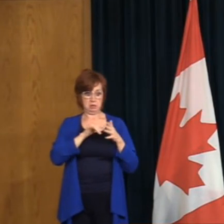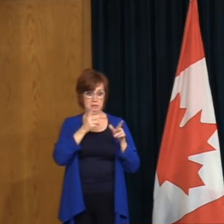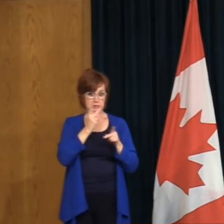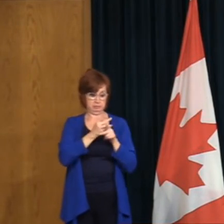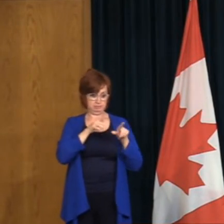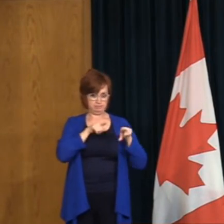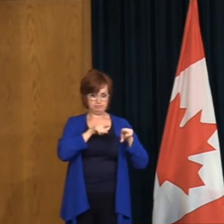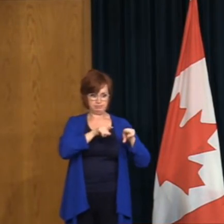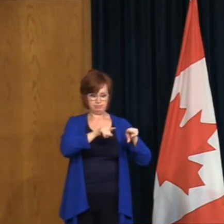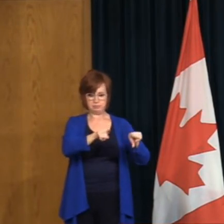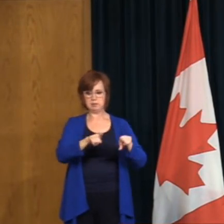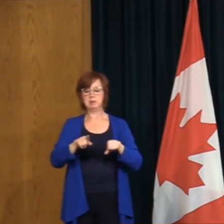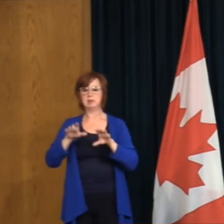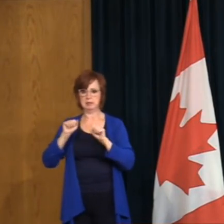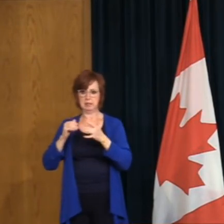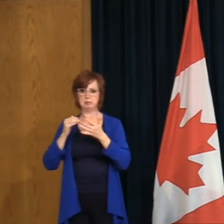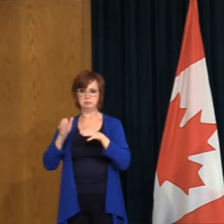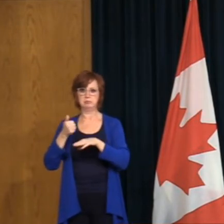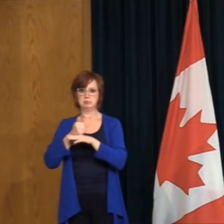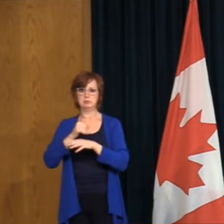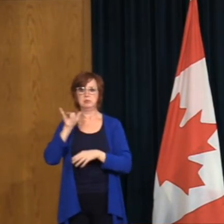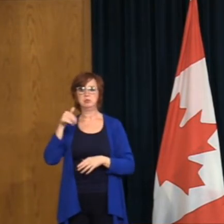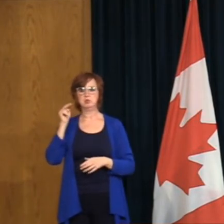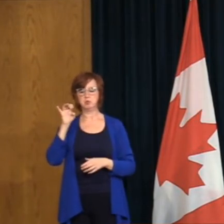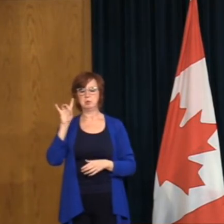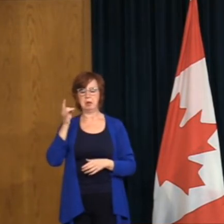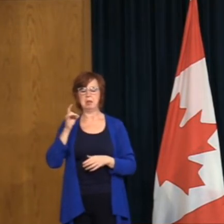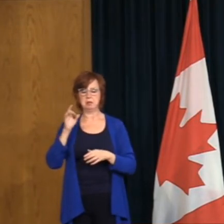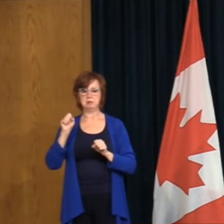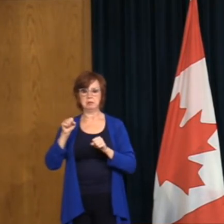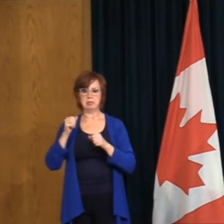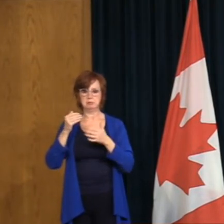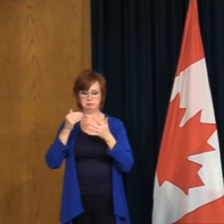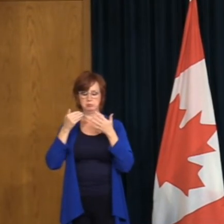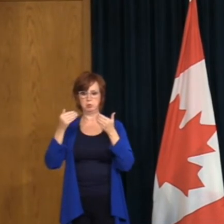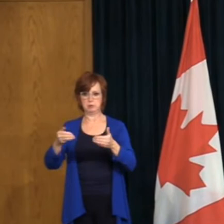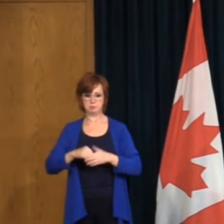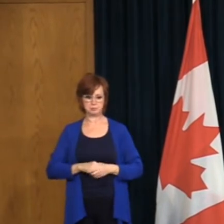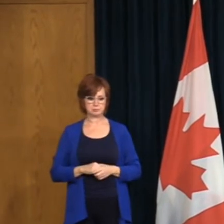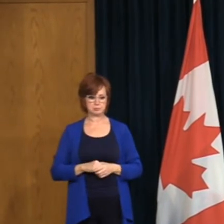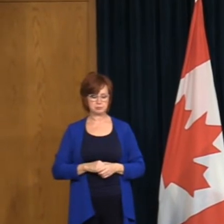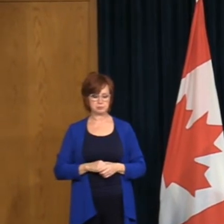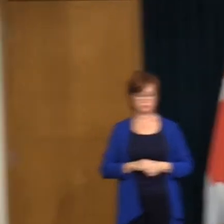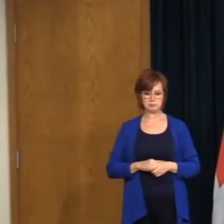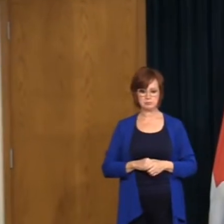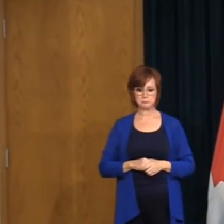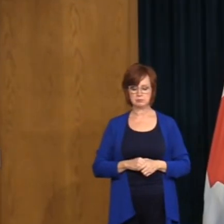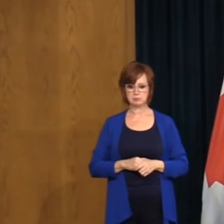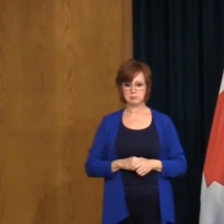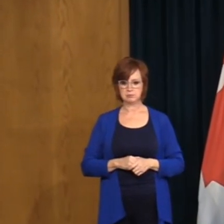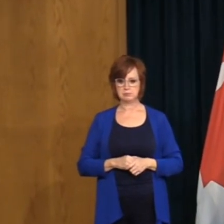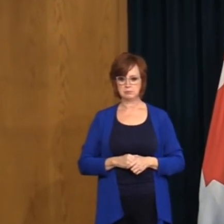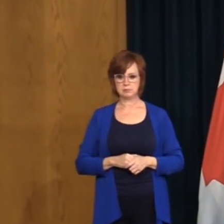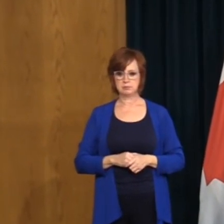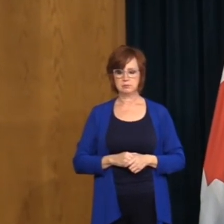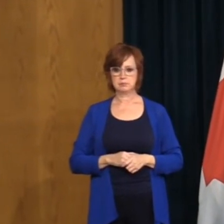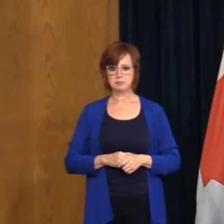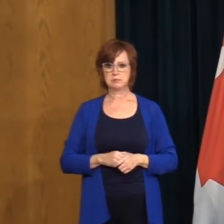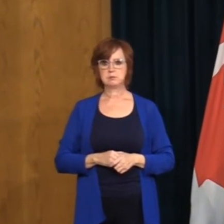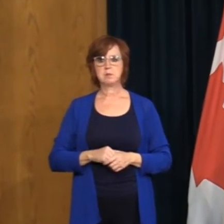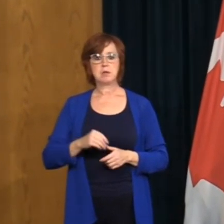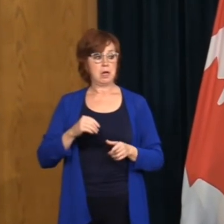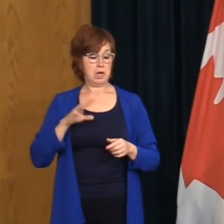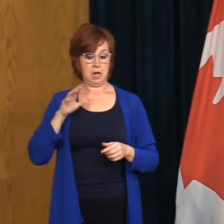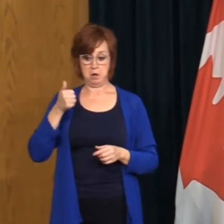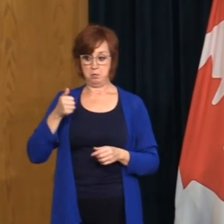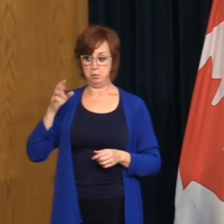for proceeding with phase 3 on June 8th. I had looked, just in addition to that, I had looked at our numbers of new cases throughout the month of May